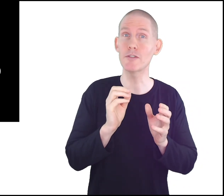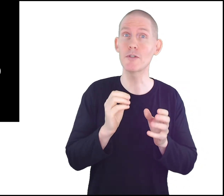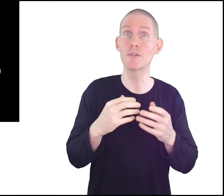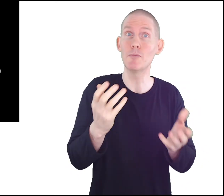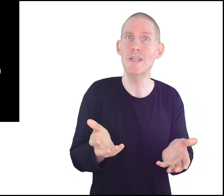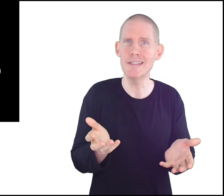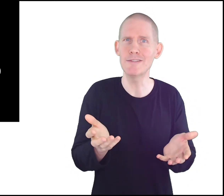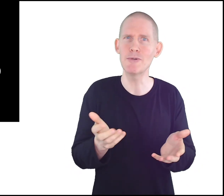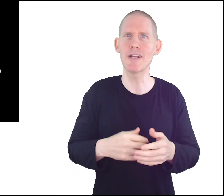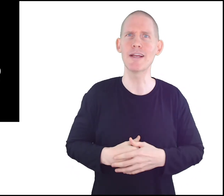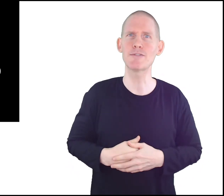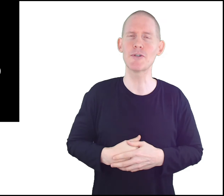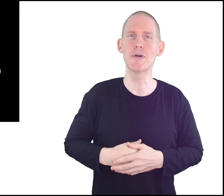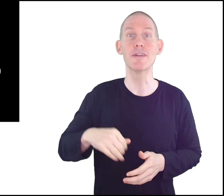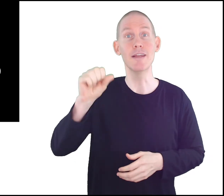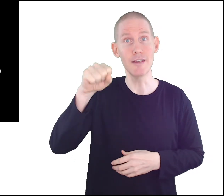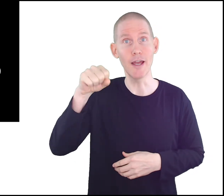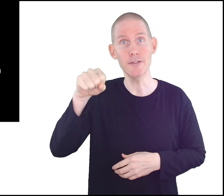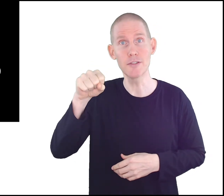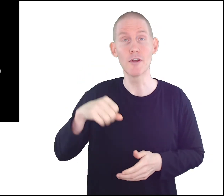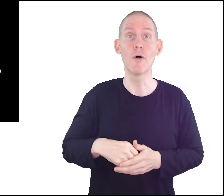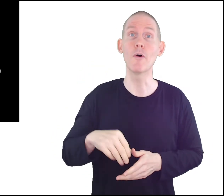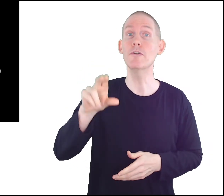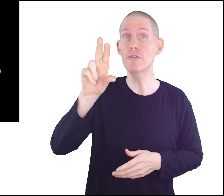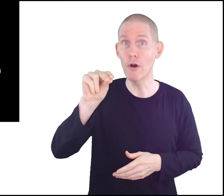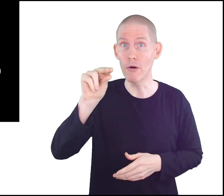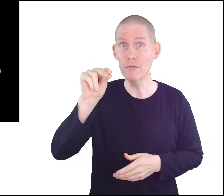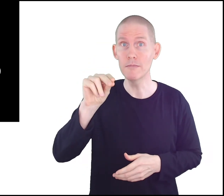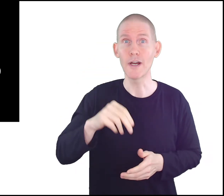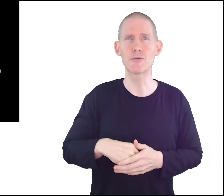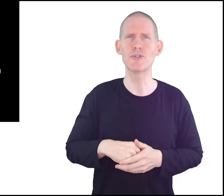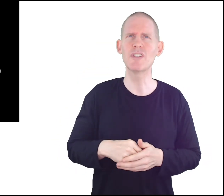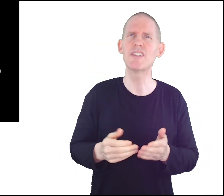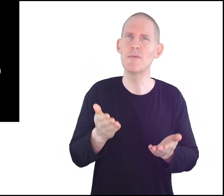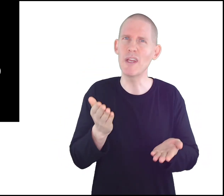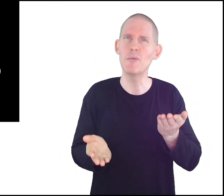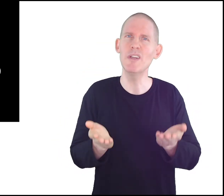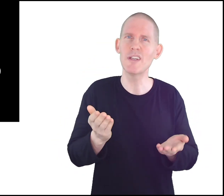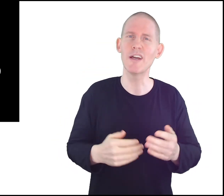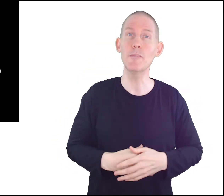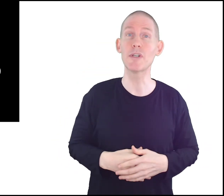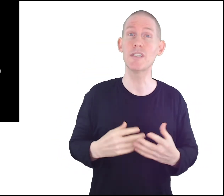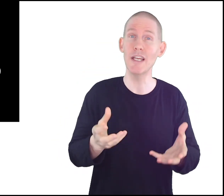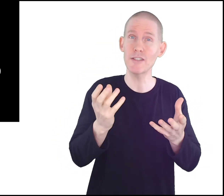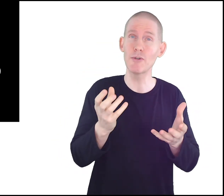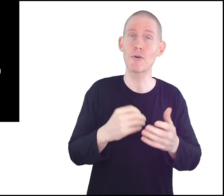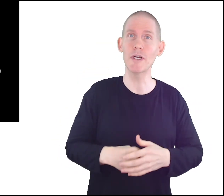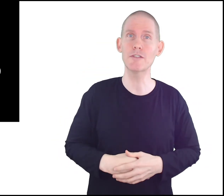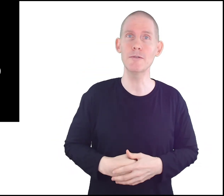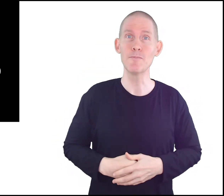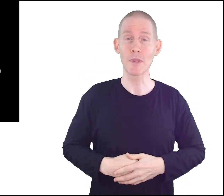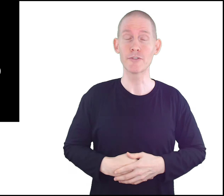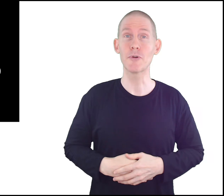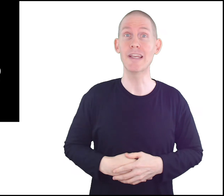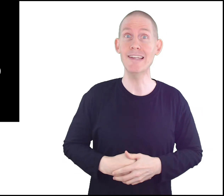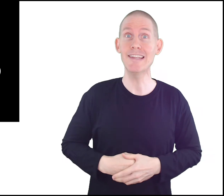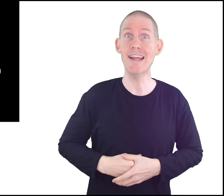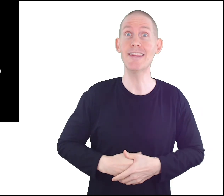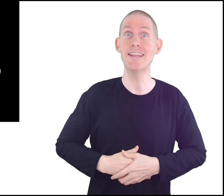which means you can answer it with yes or no. I suppose you could say maybe, but it's a yes-no question. So to indicate the